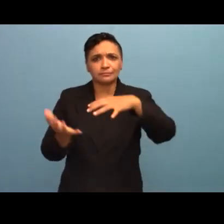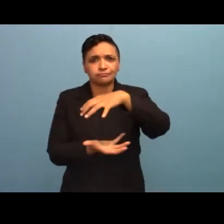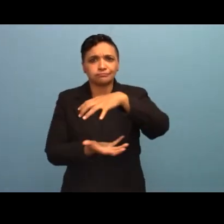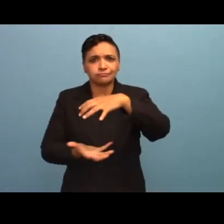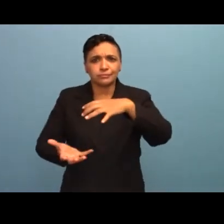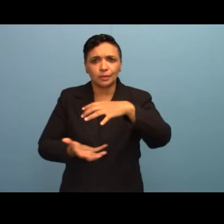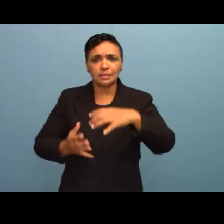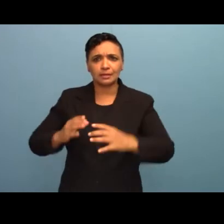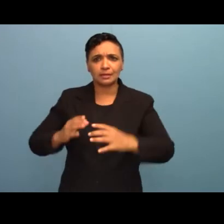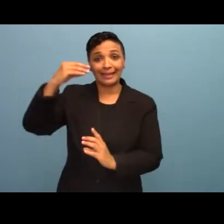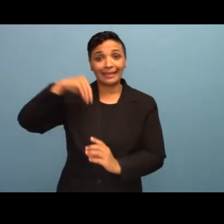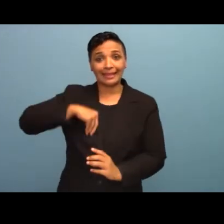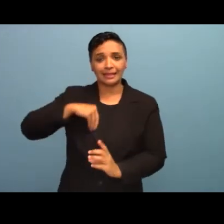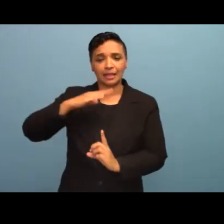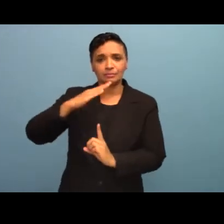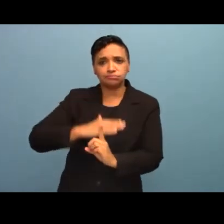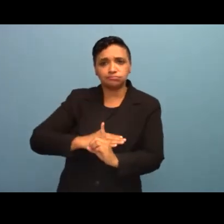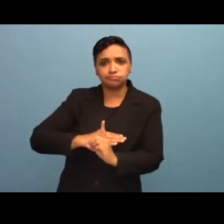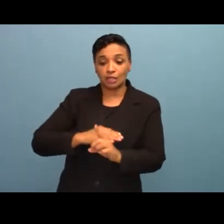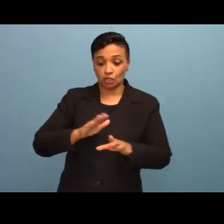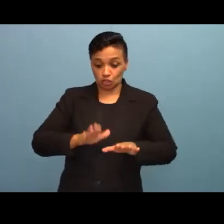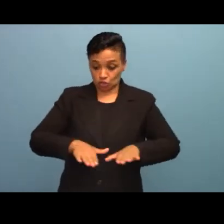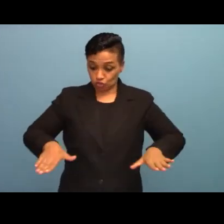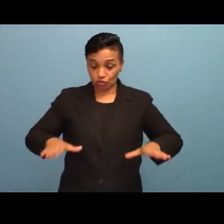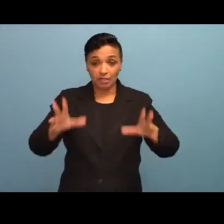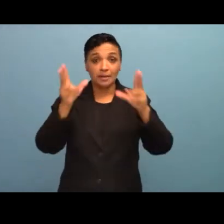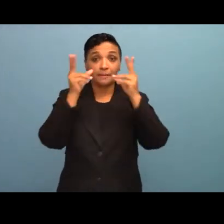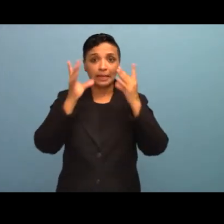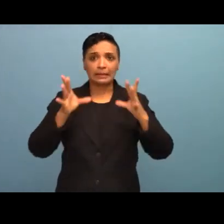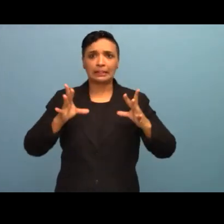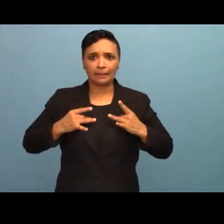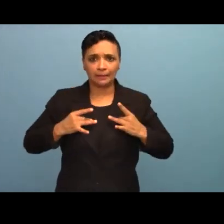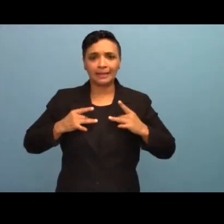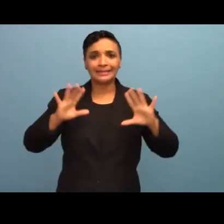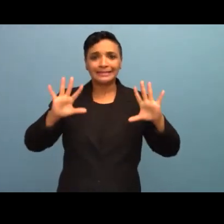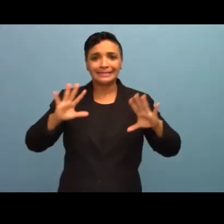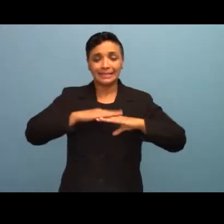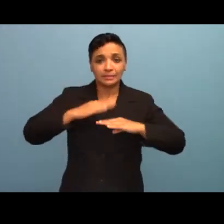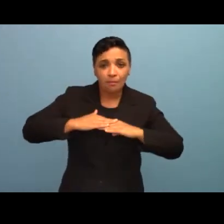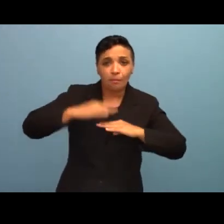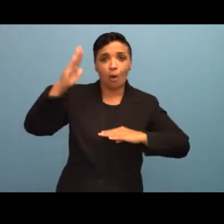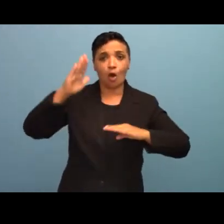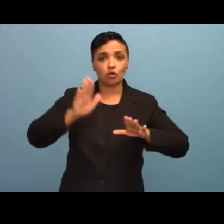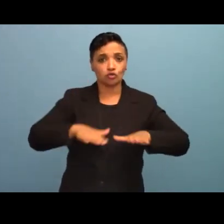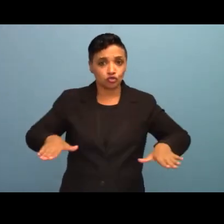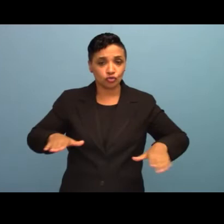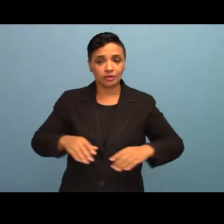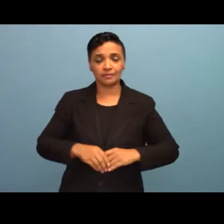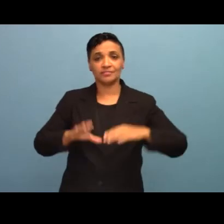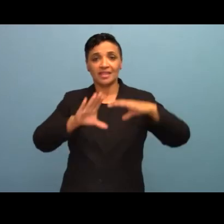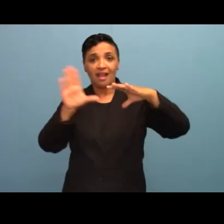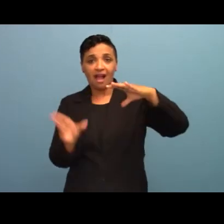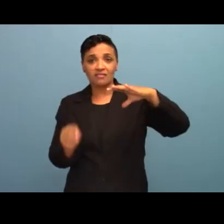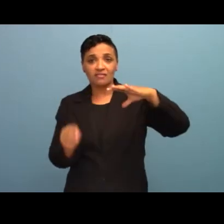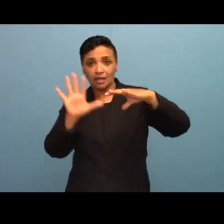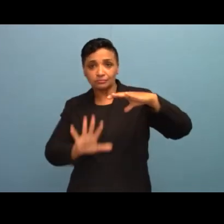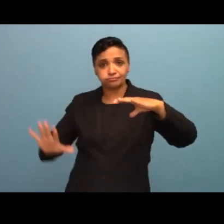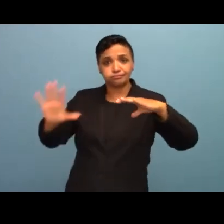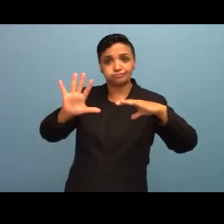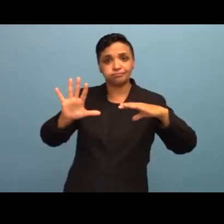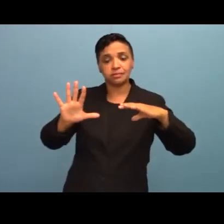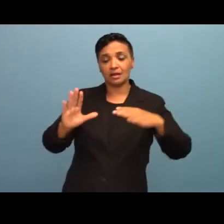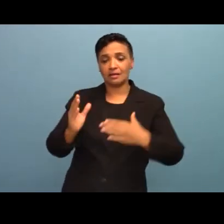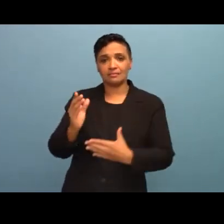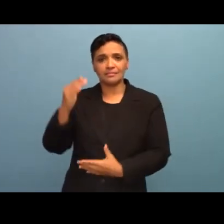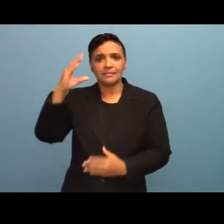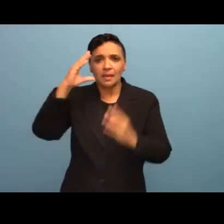prevalence of blindness in children is approximately 10 times greater. In sub-Saharan Africa, almost half of all blindness and low